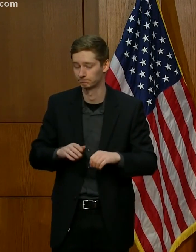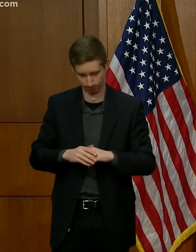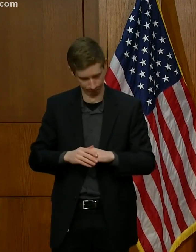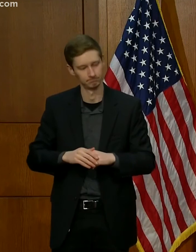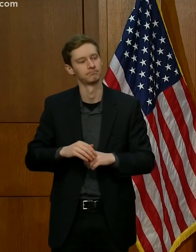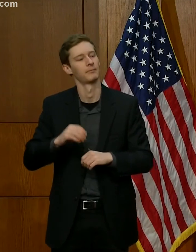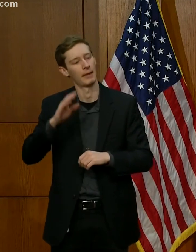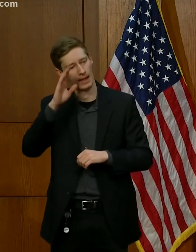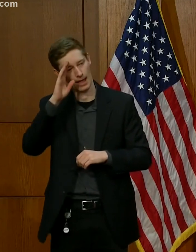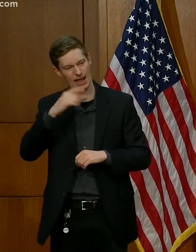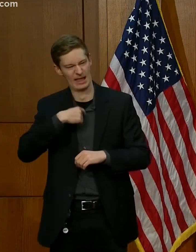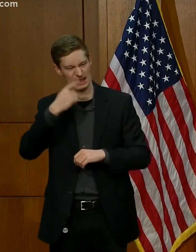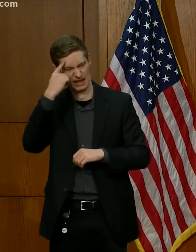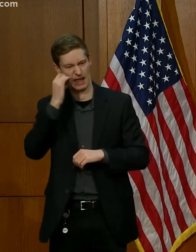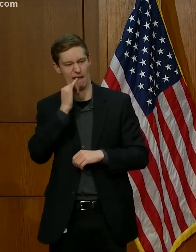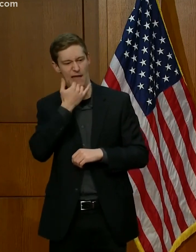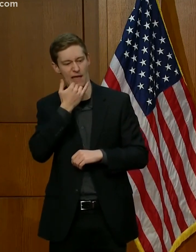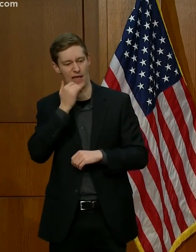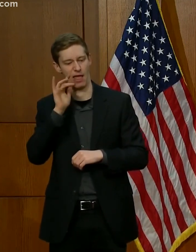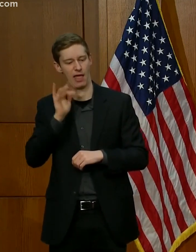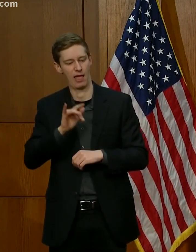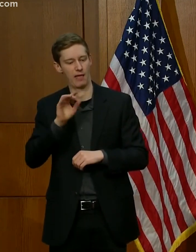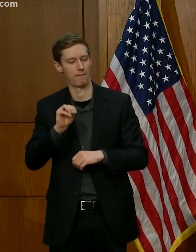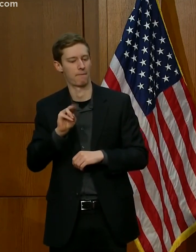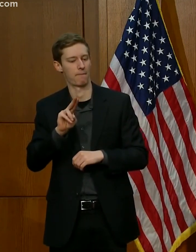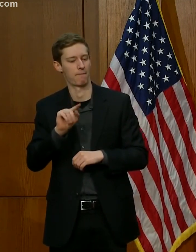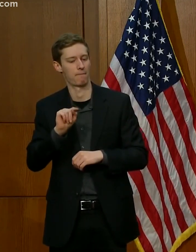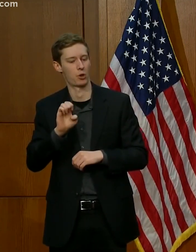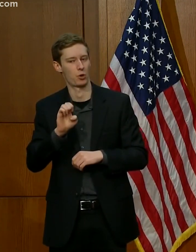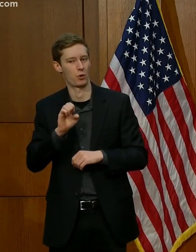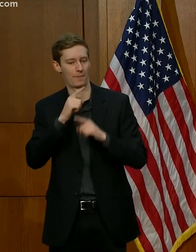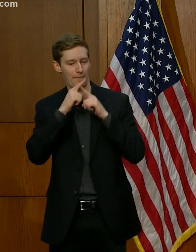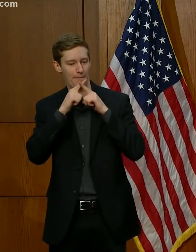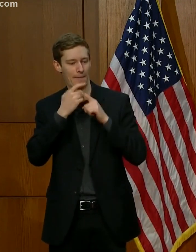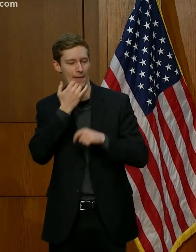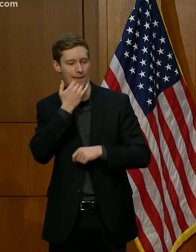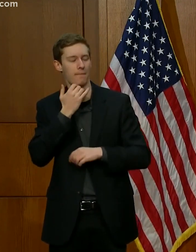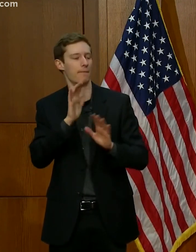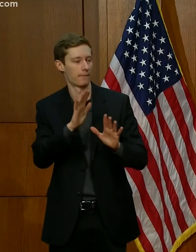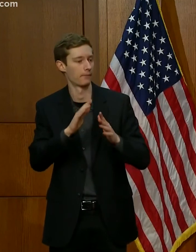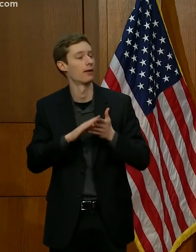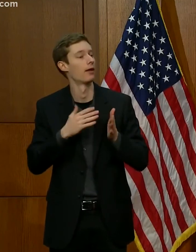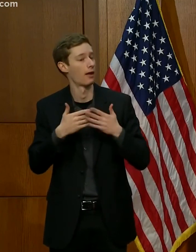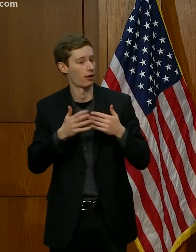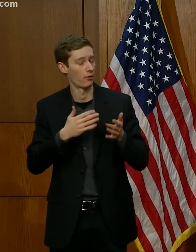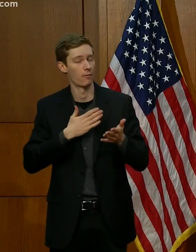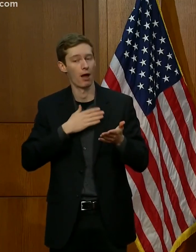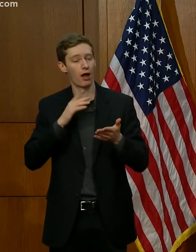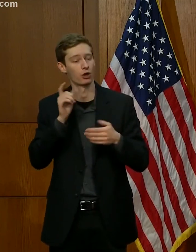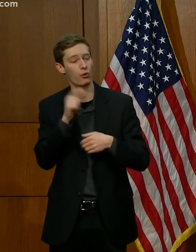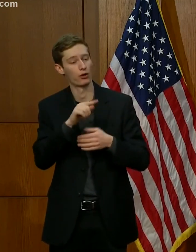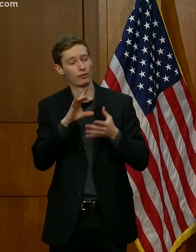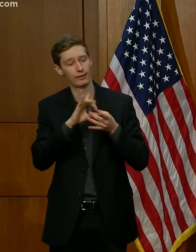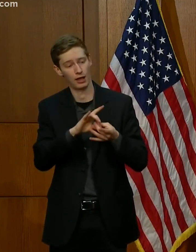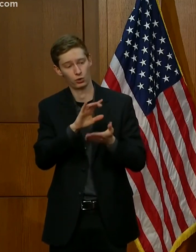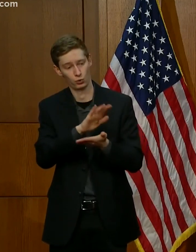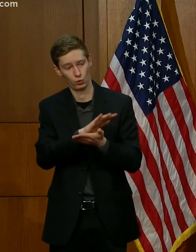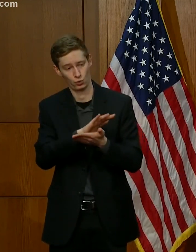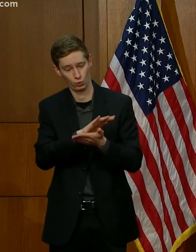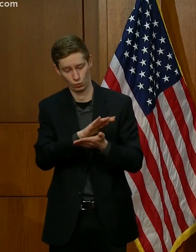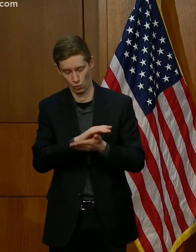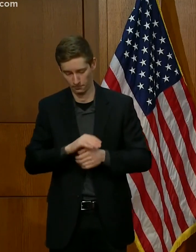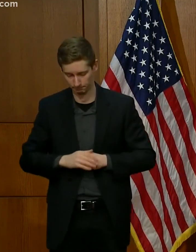Hi, I think I unmuted myself, right? Okay. I had a question about schools. I